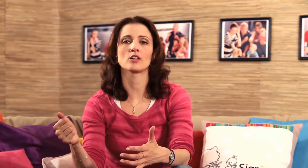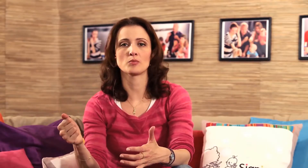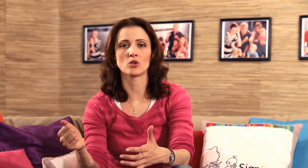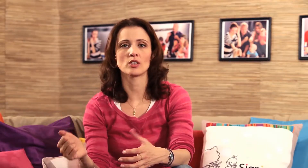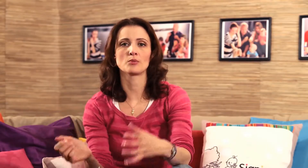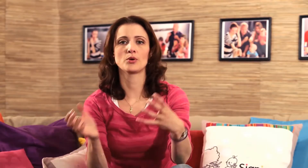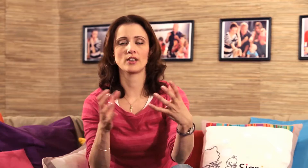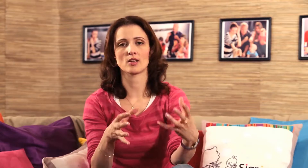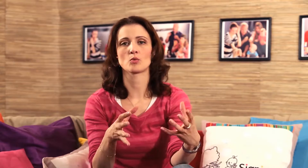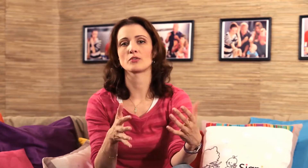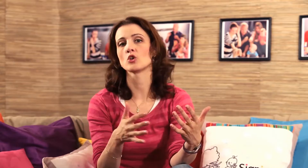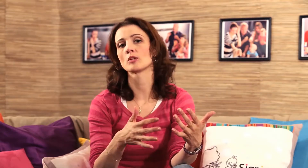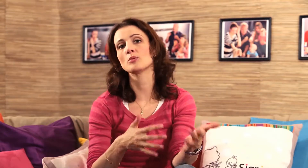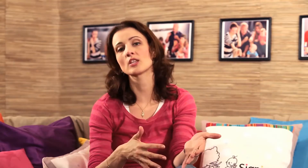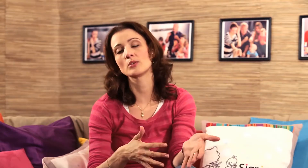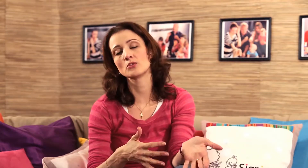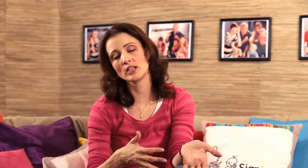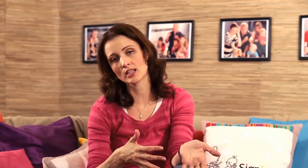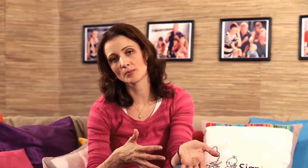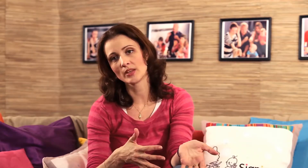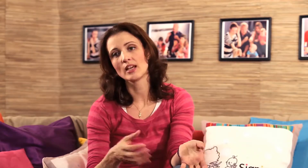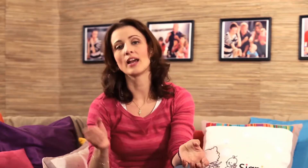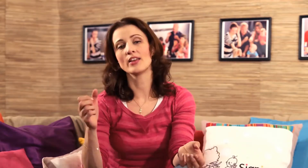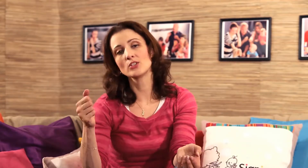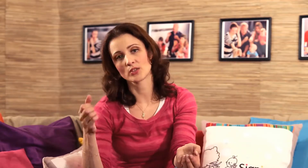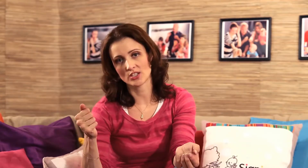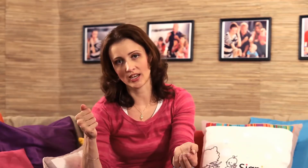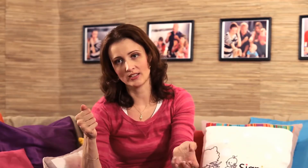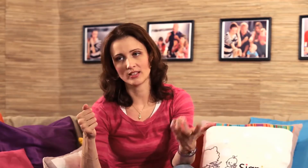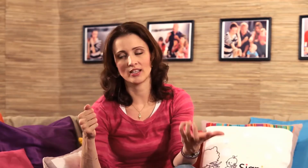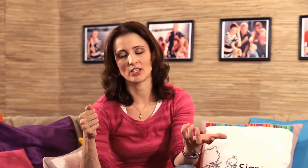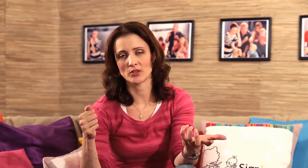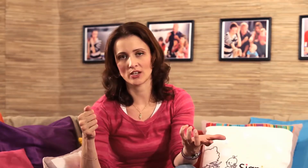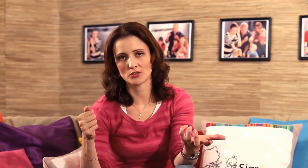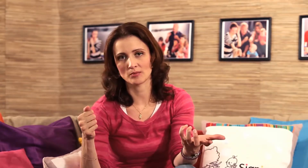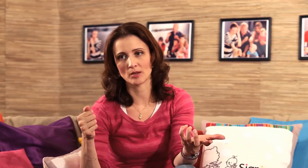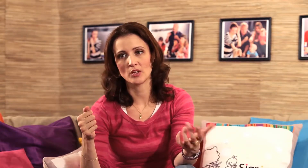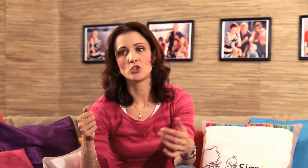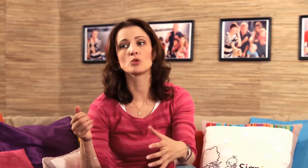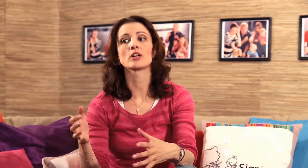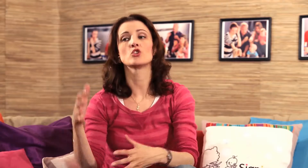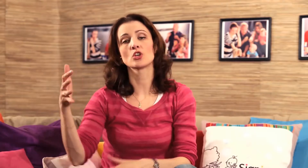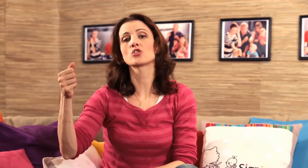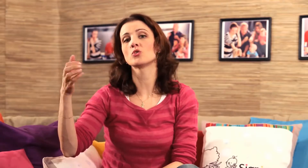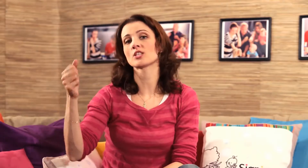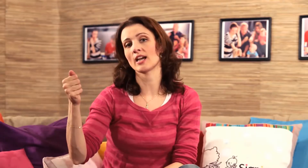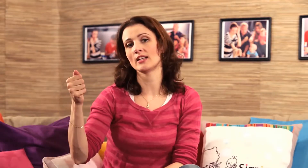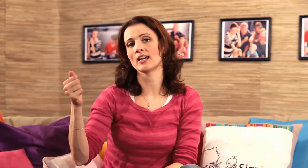of milk and putting them wherever you normally put them when you feed them and then doing the sign and getting a reaction from them, you would want to just do the sign and